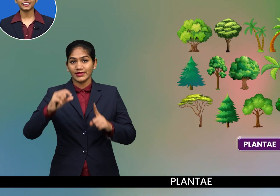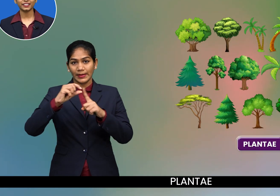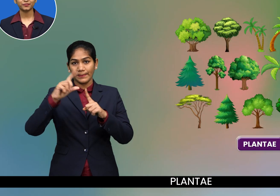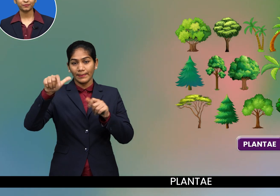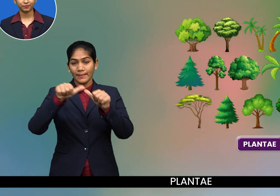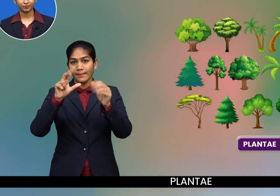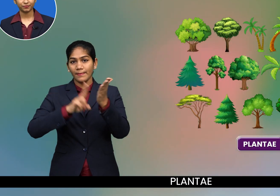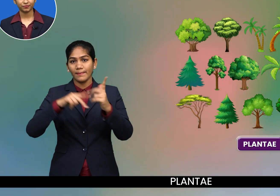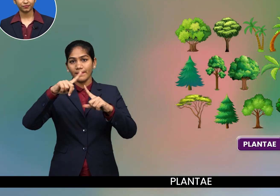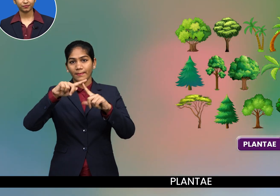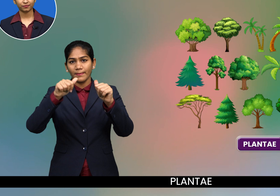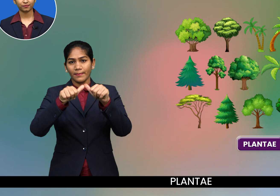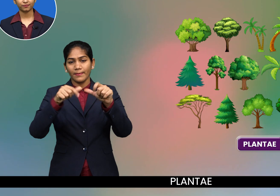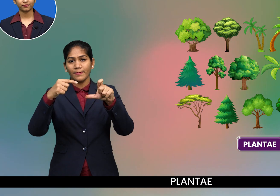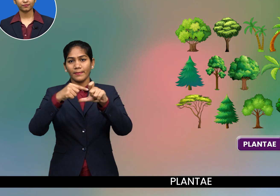Plantae.